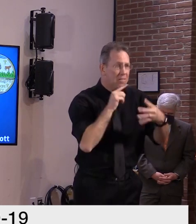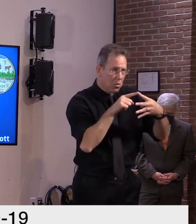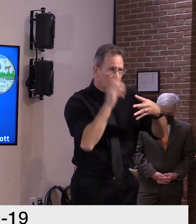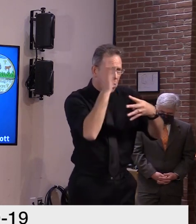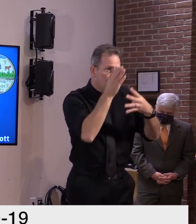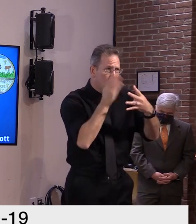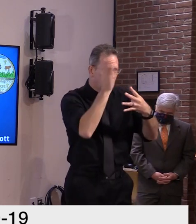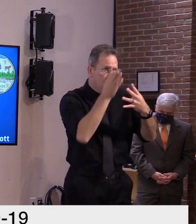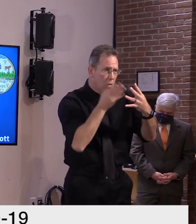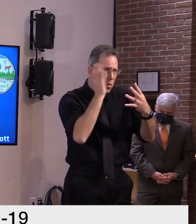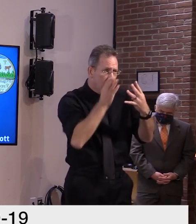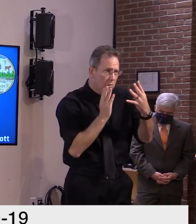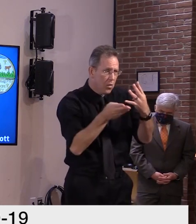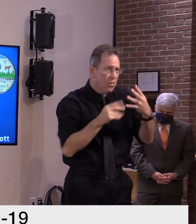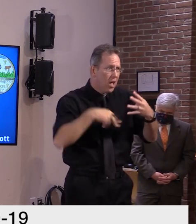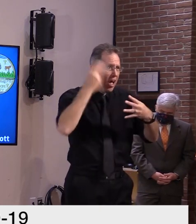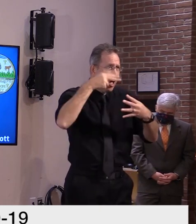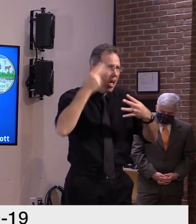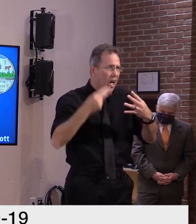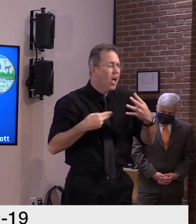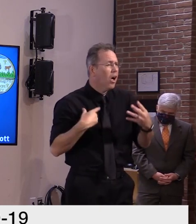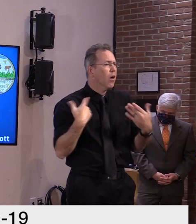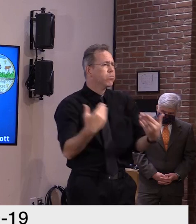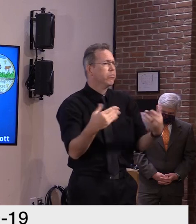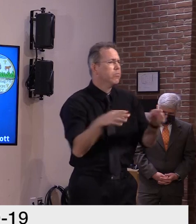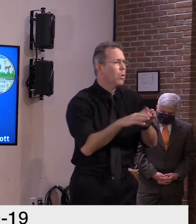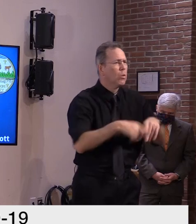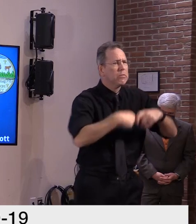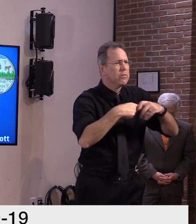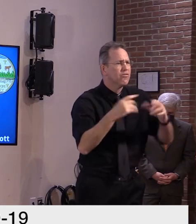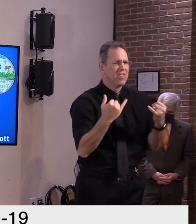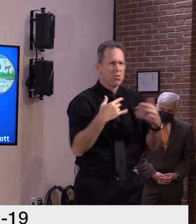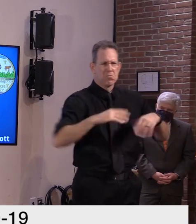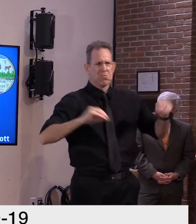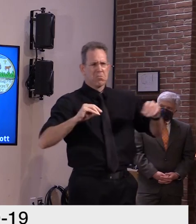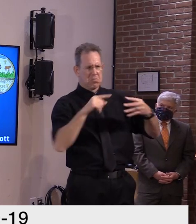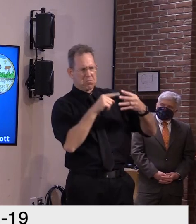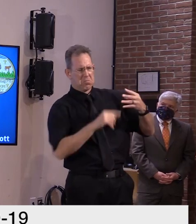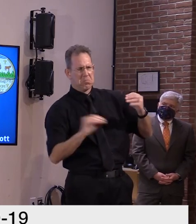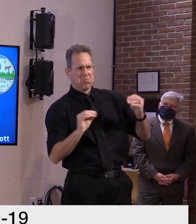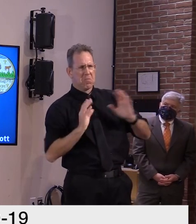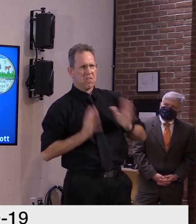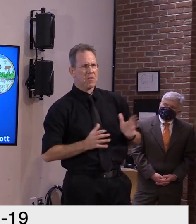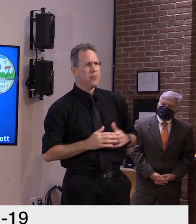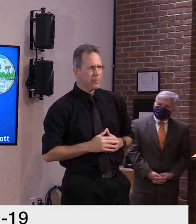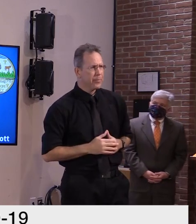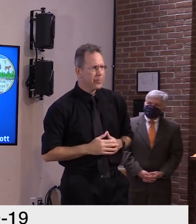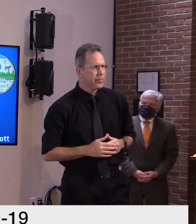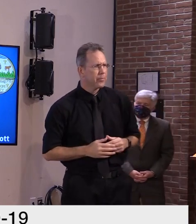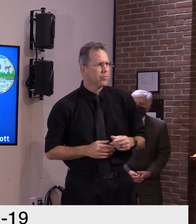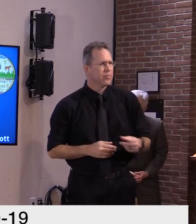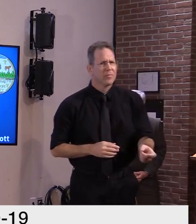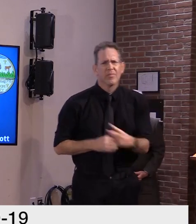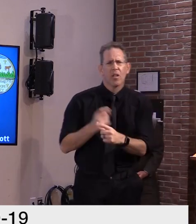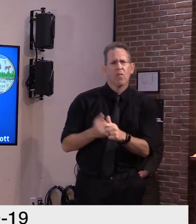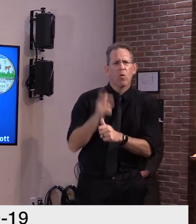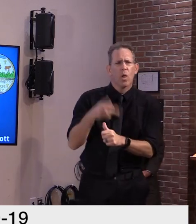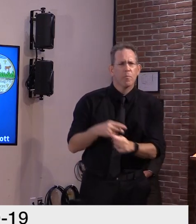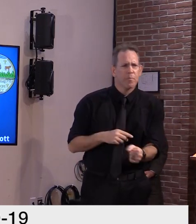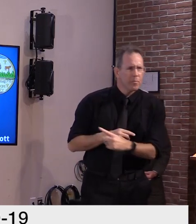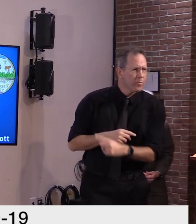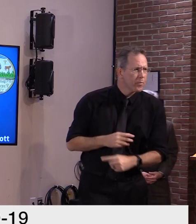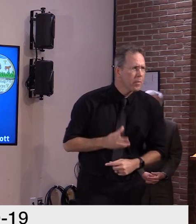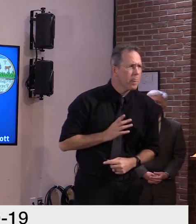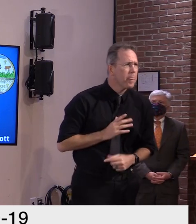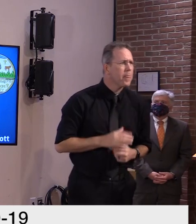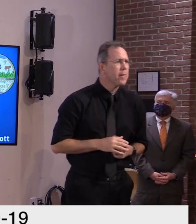And I'll just ask a very quick follow-up then. You're confident that those four guardrails are the four metrics the state needs to look at to be confident that